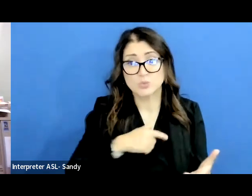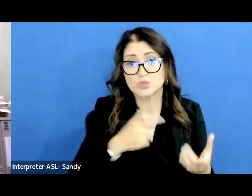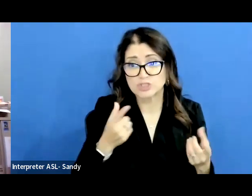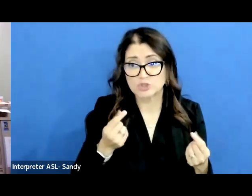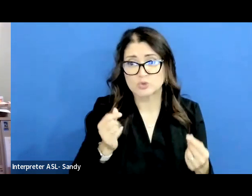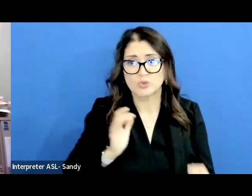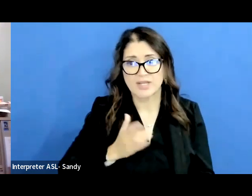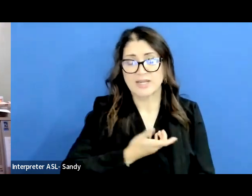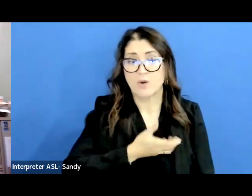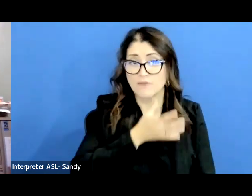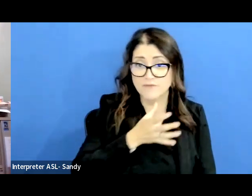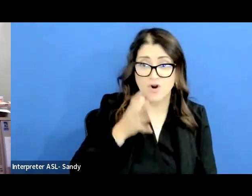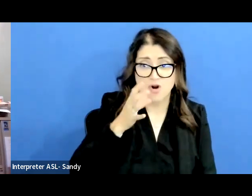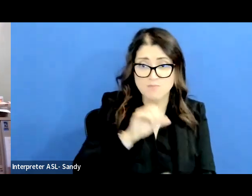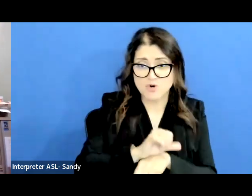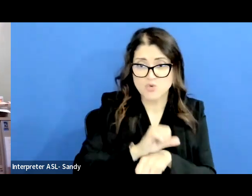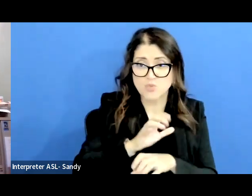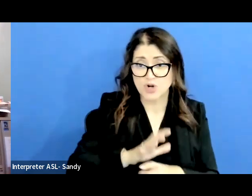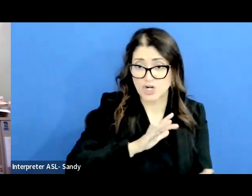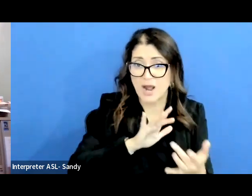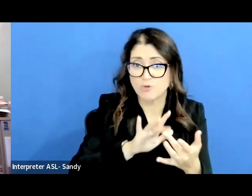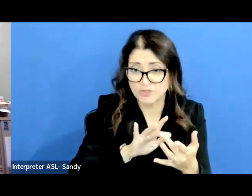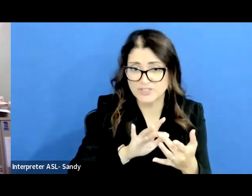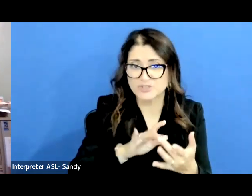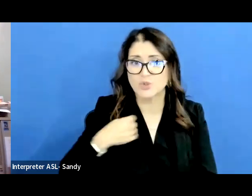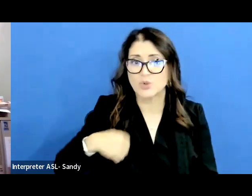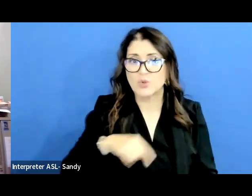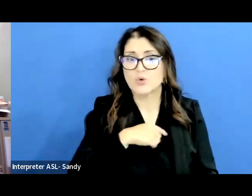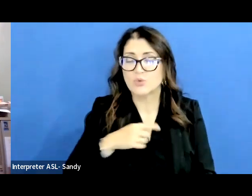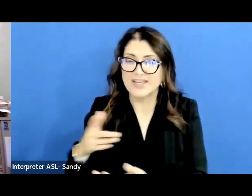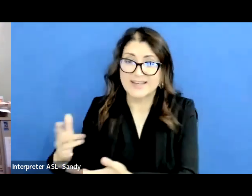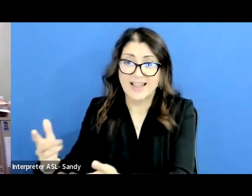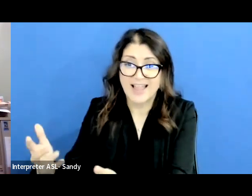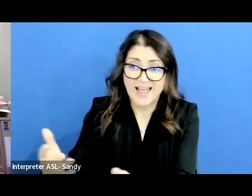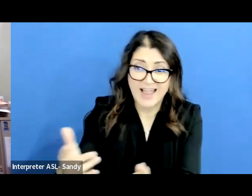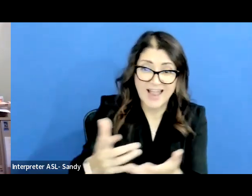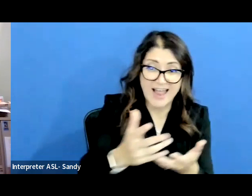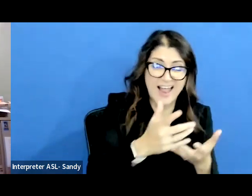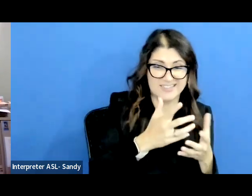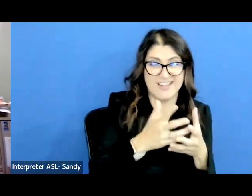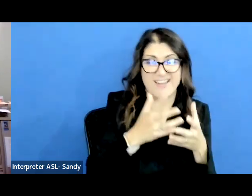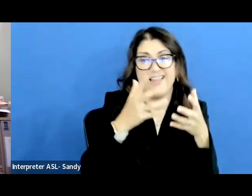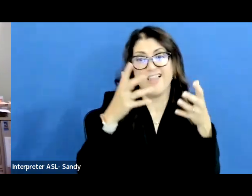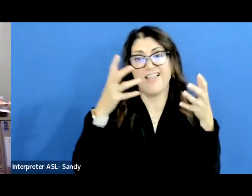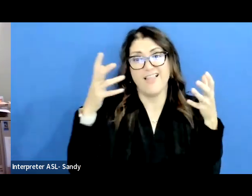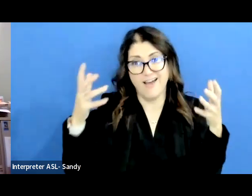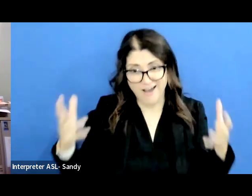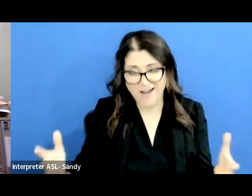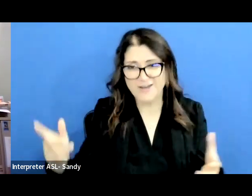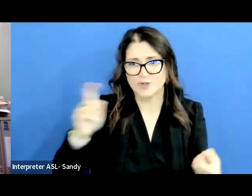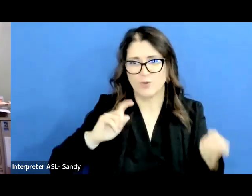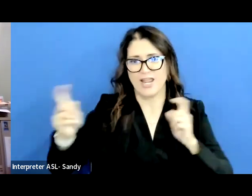outreach is that we collect lots of donations that we distribute